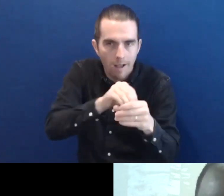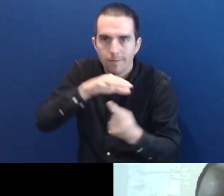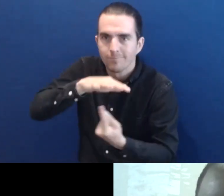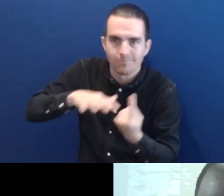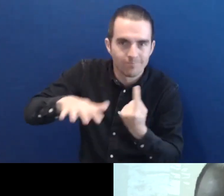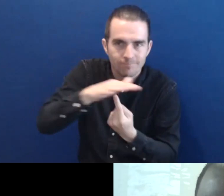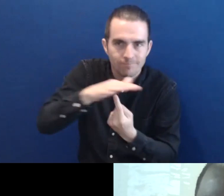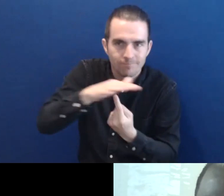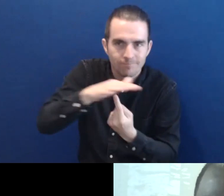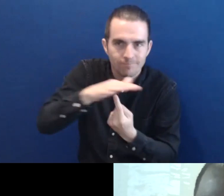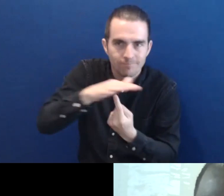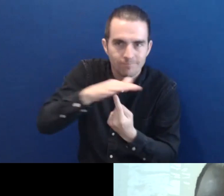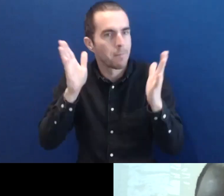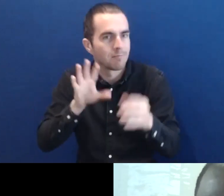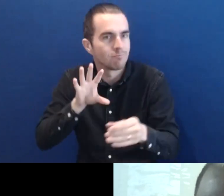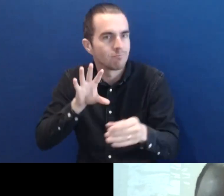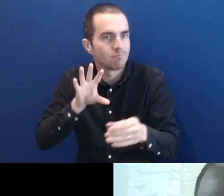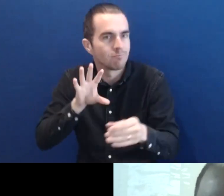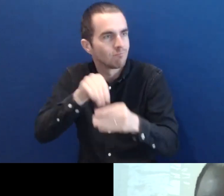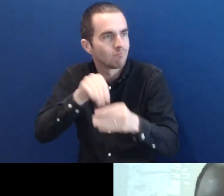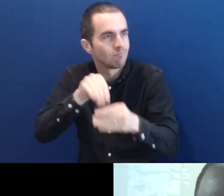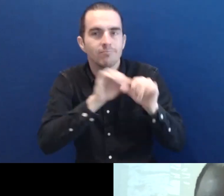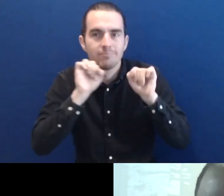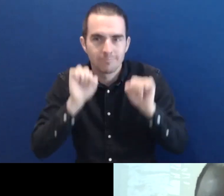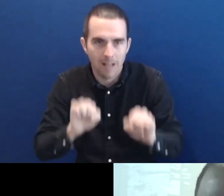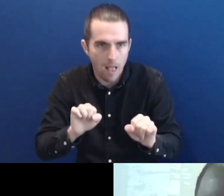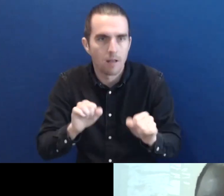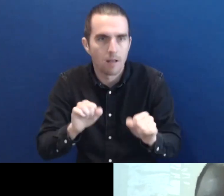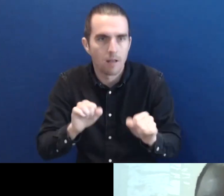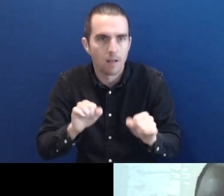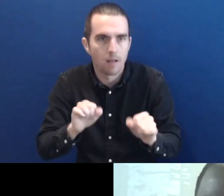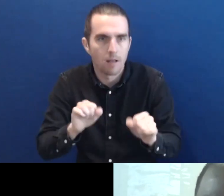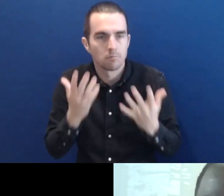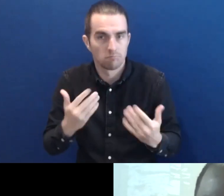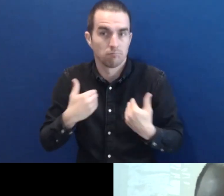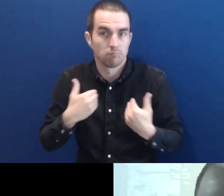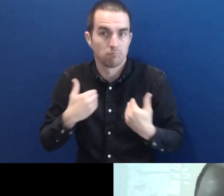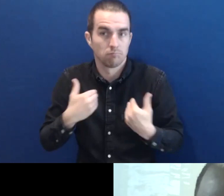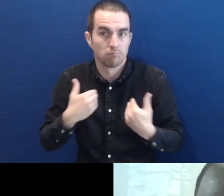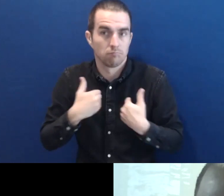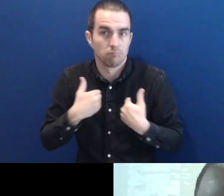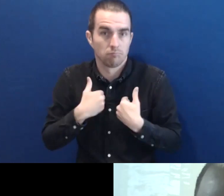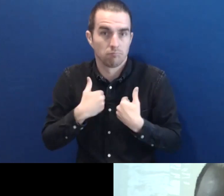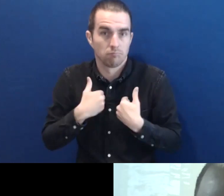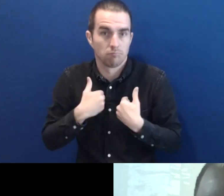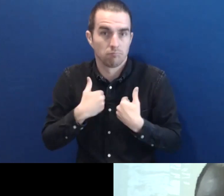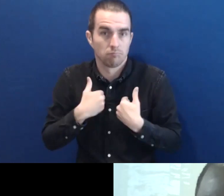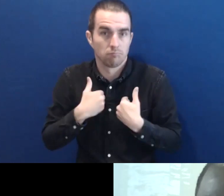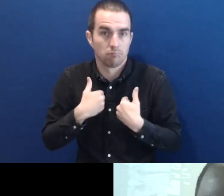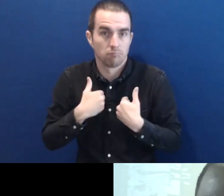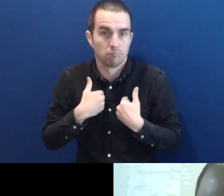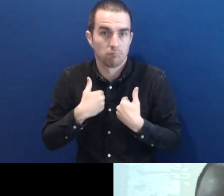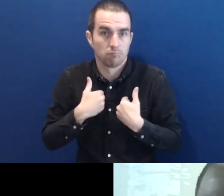society. So this is what we, this is the role of the DPOs to it